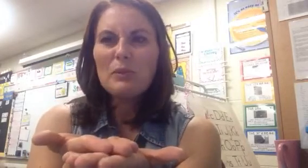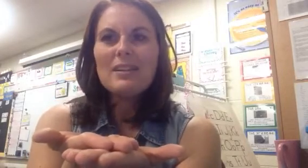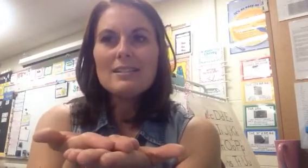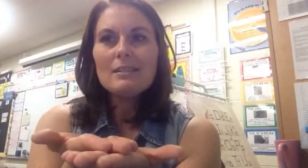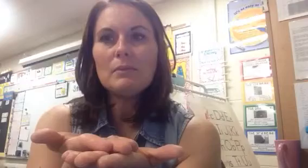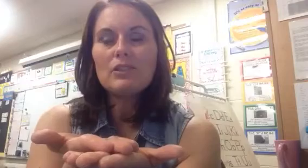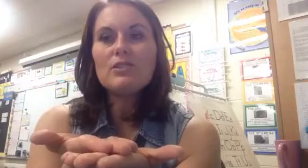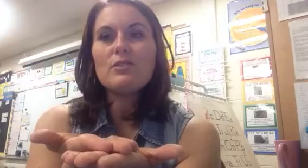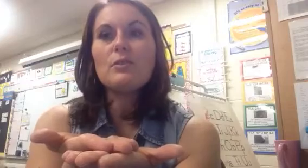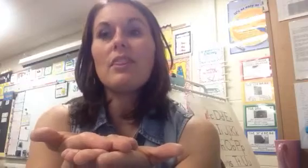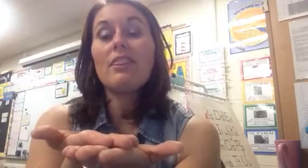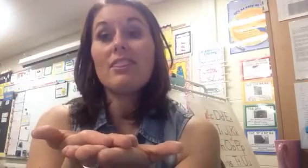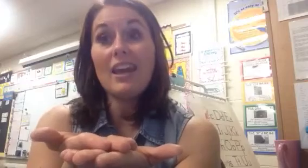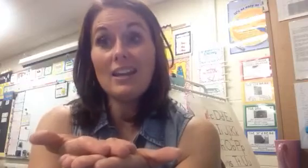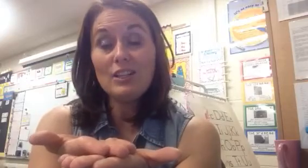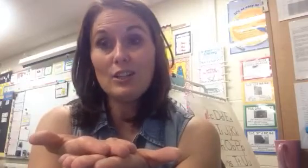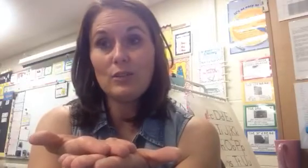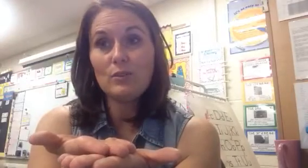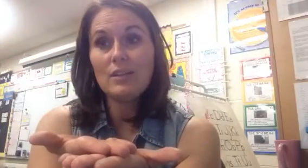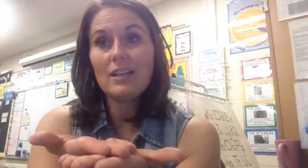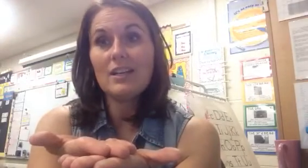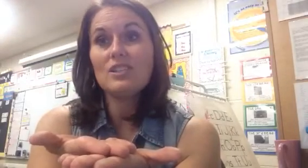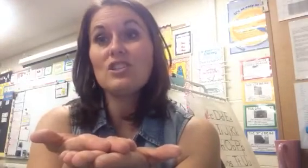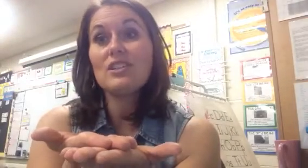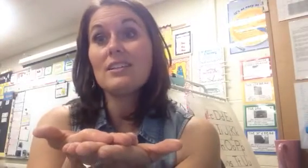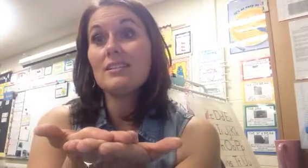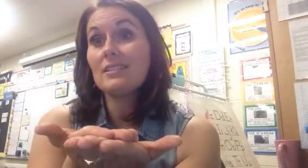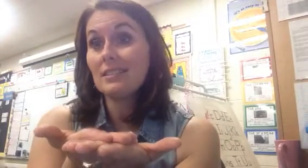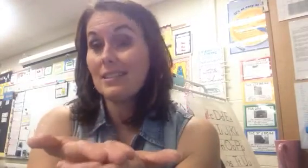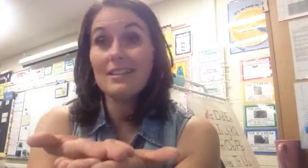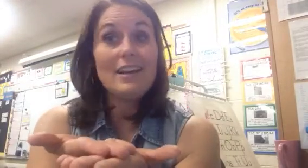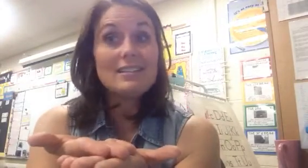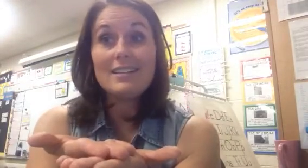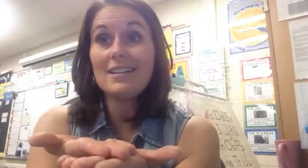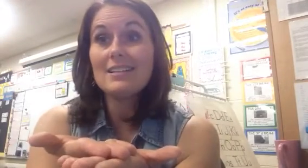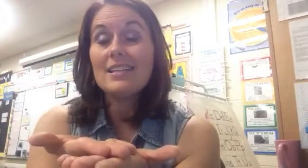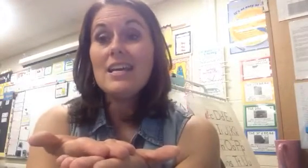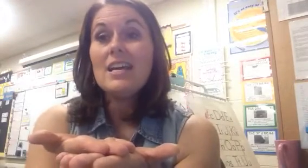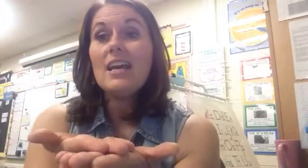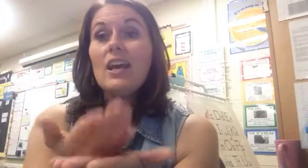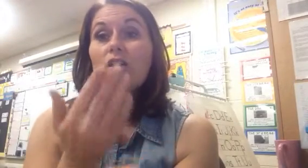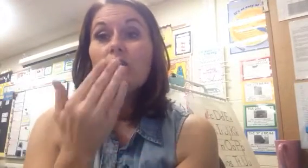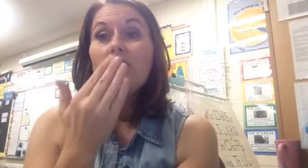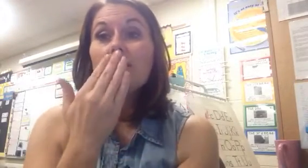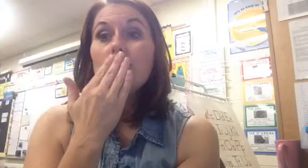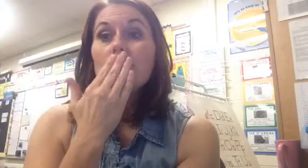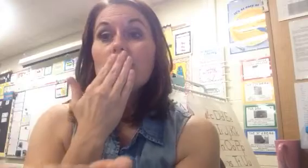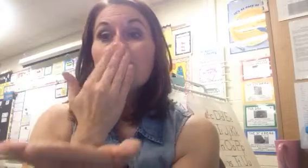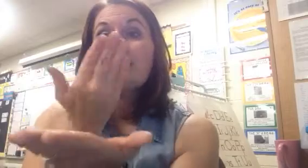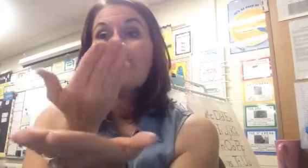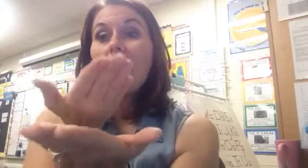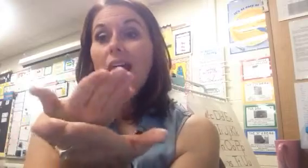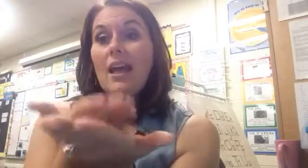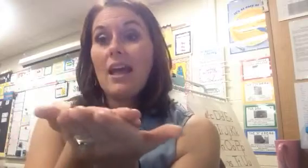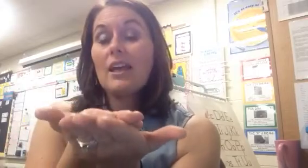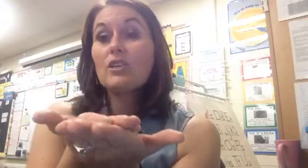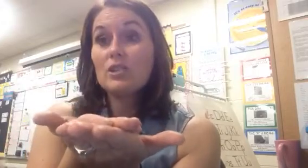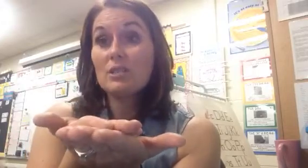pretty similar to thank you, and she said, yes, it is. Good uses